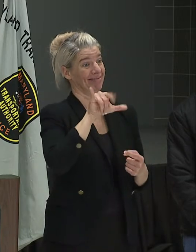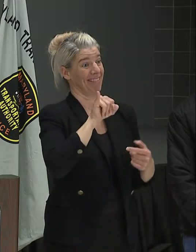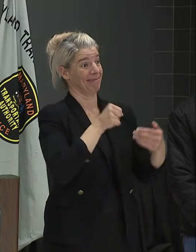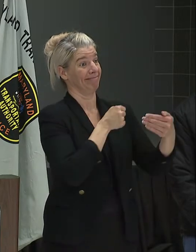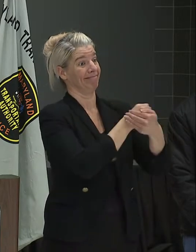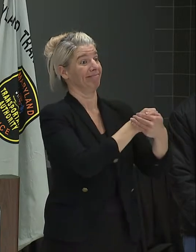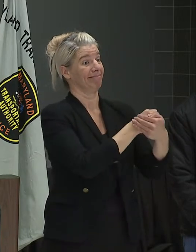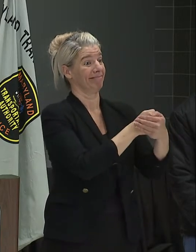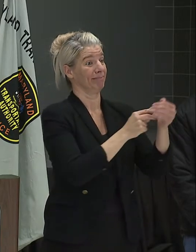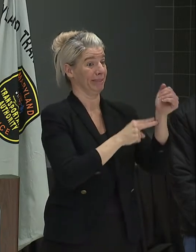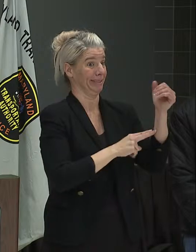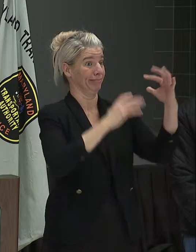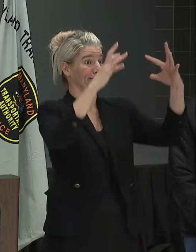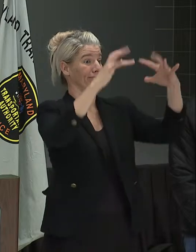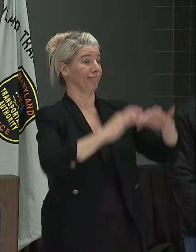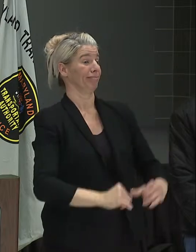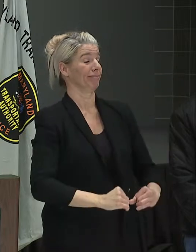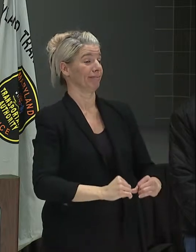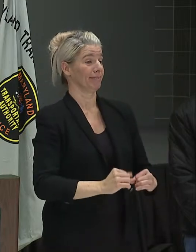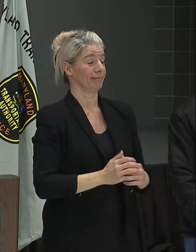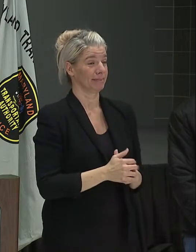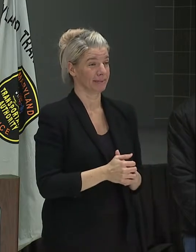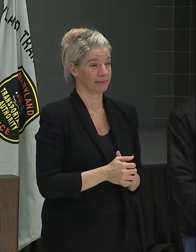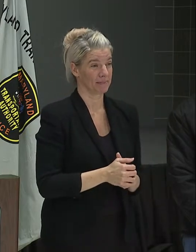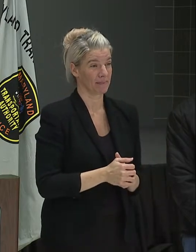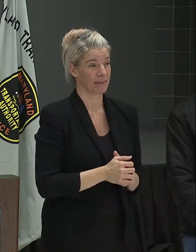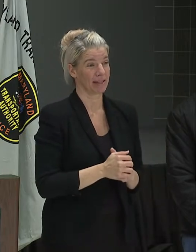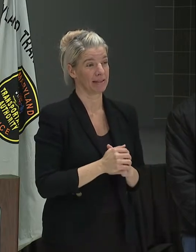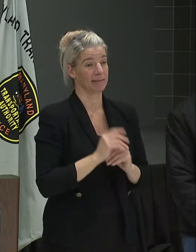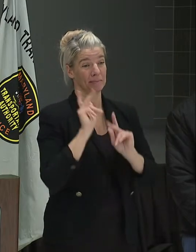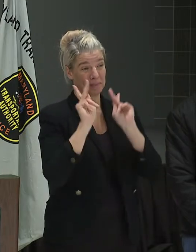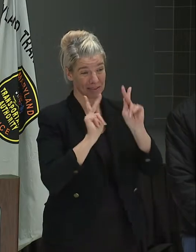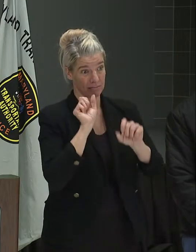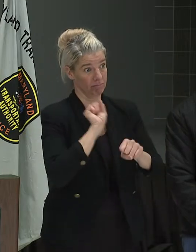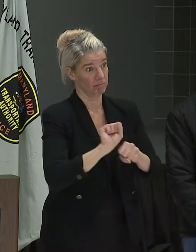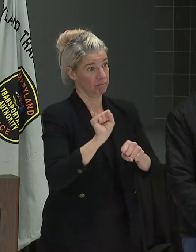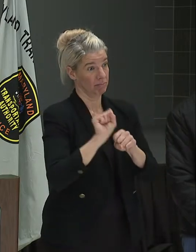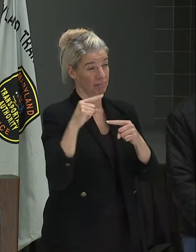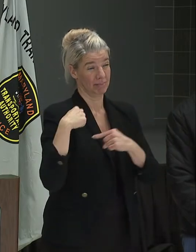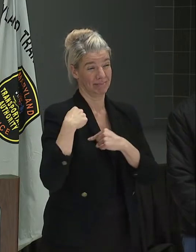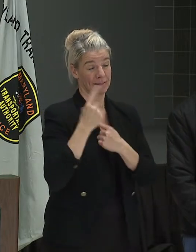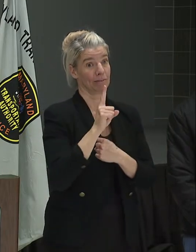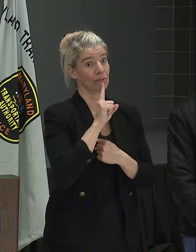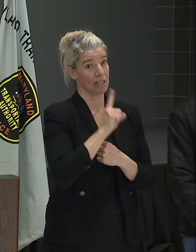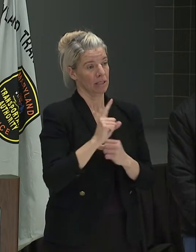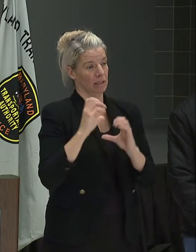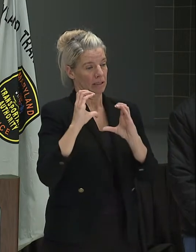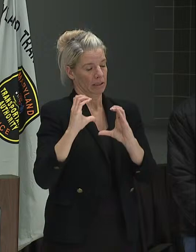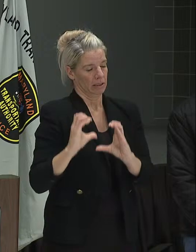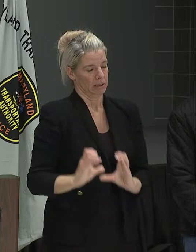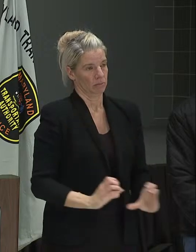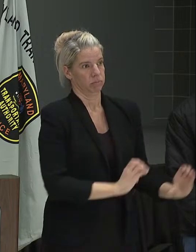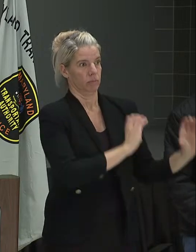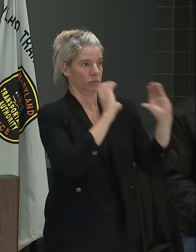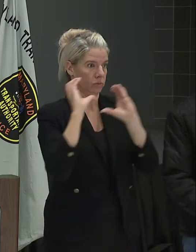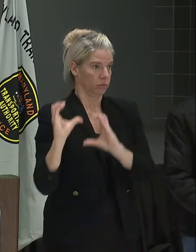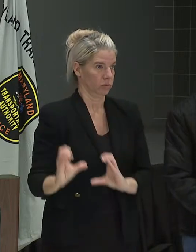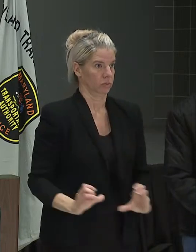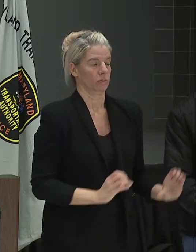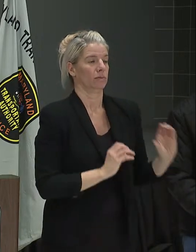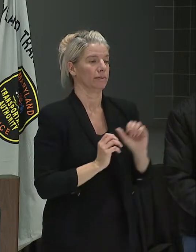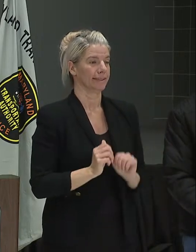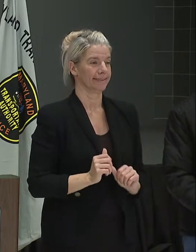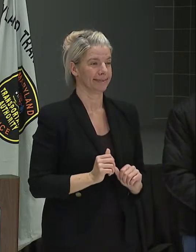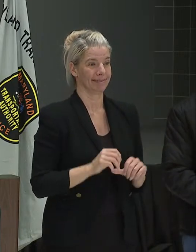Key Bridge. People have been working around the clock on this and have done it with